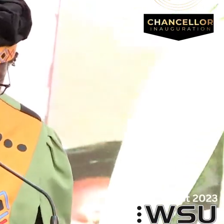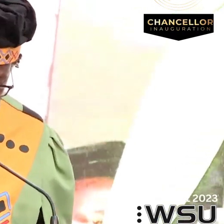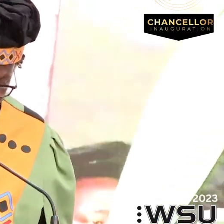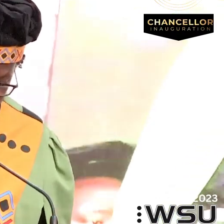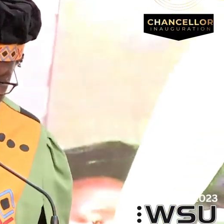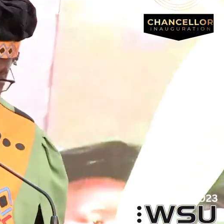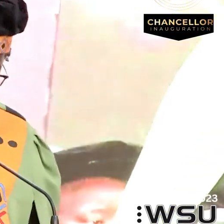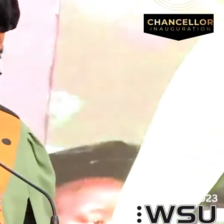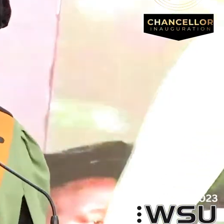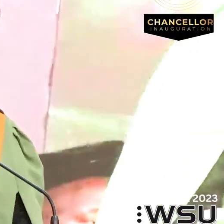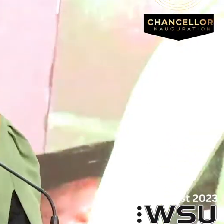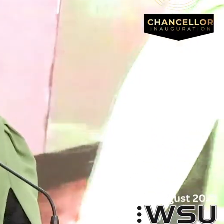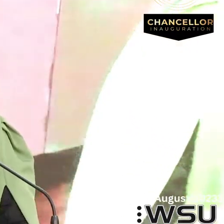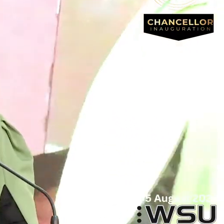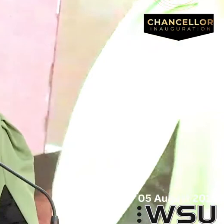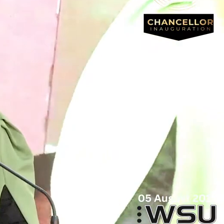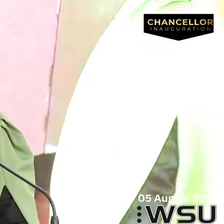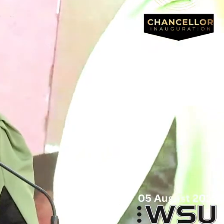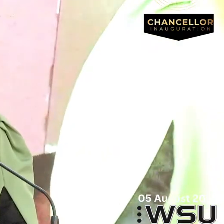from the ministry.